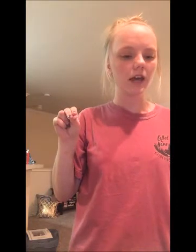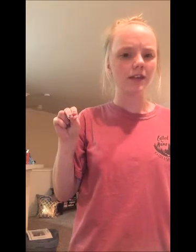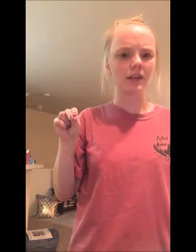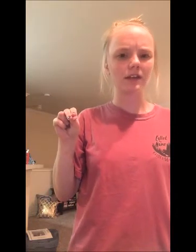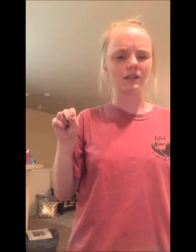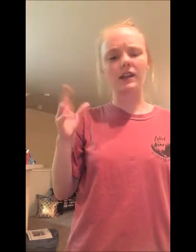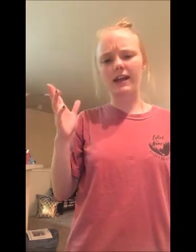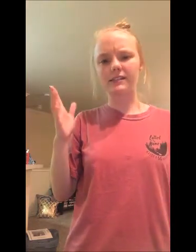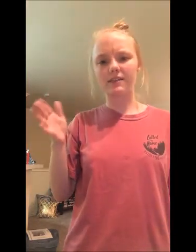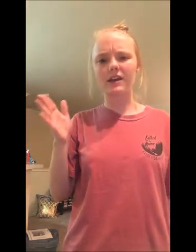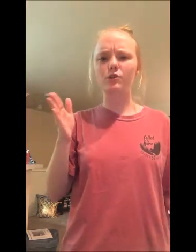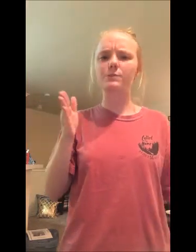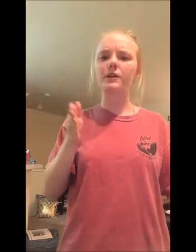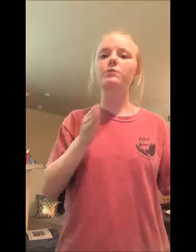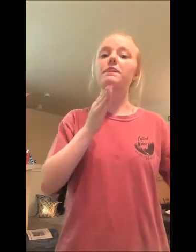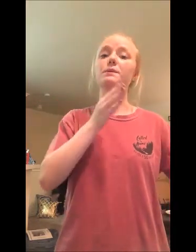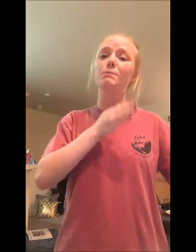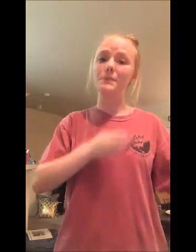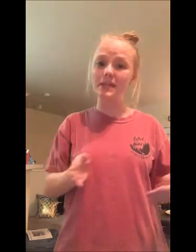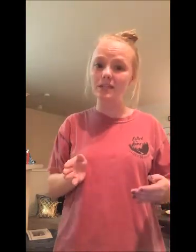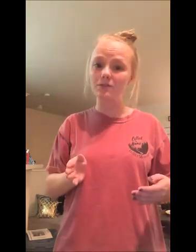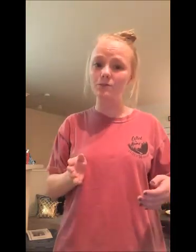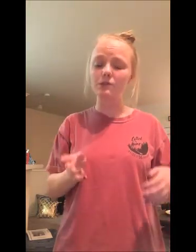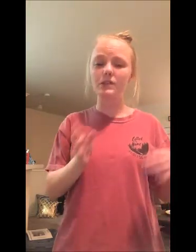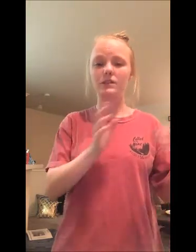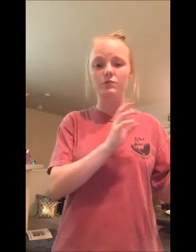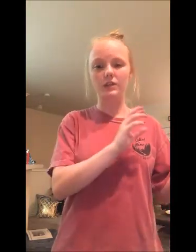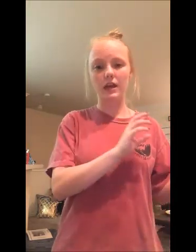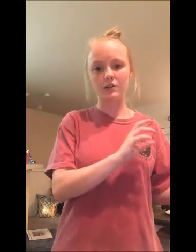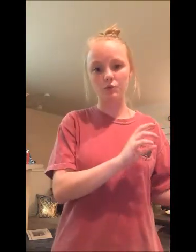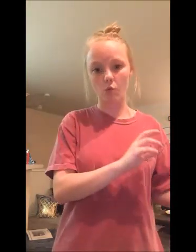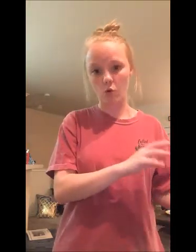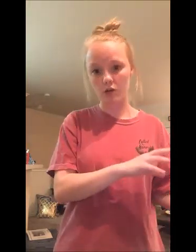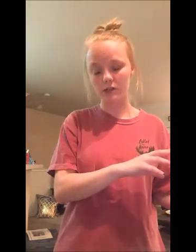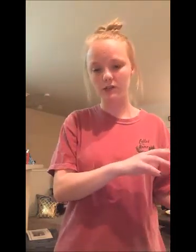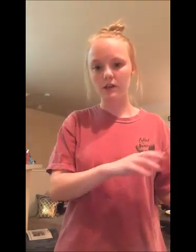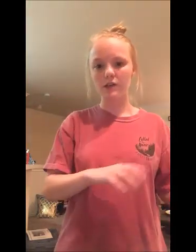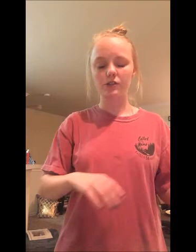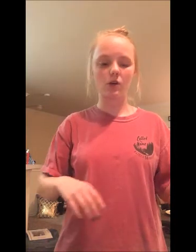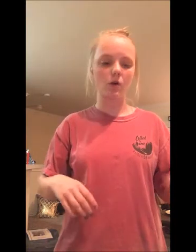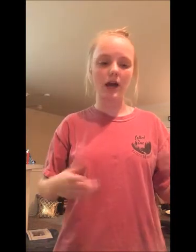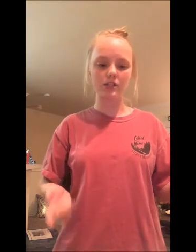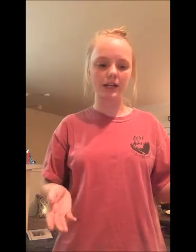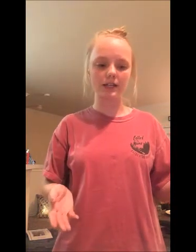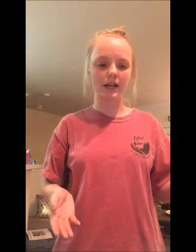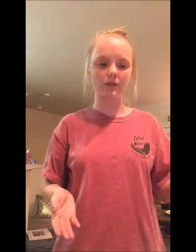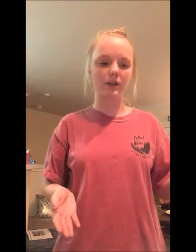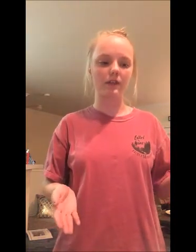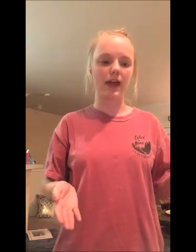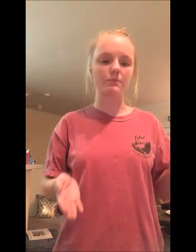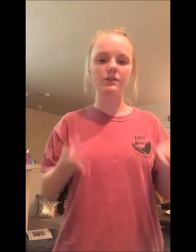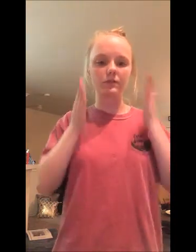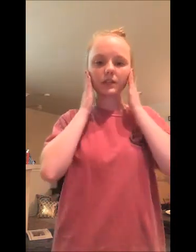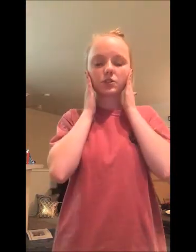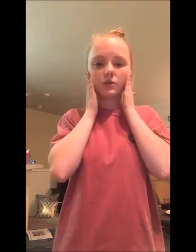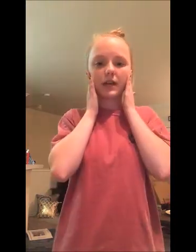And then, like I said, that goes better with the beat of the music than with the actual words. So I just had to kind of get in the habit of like tuning out